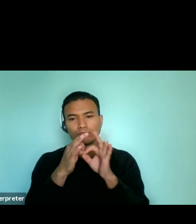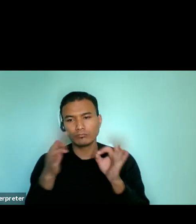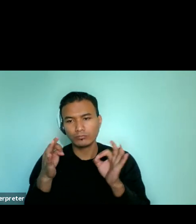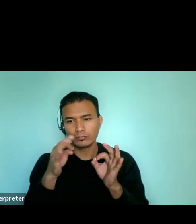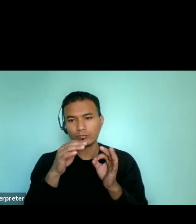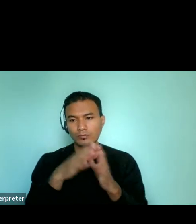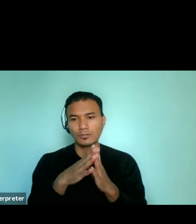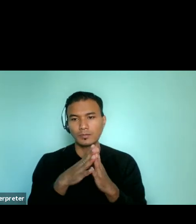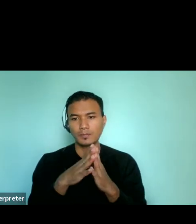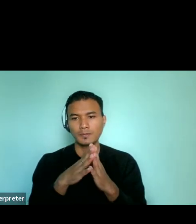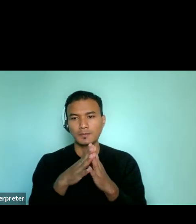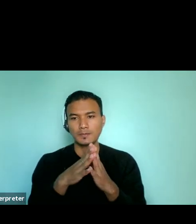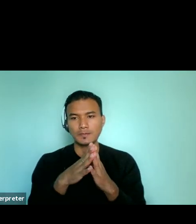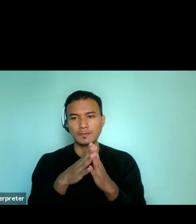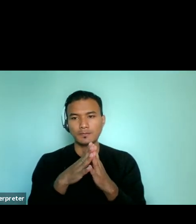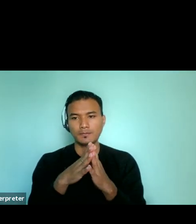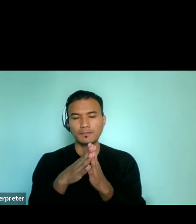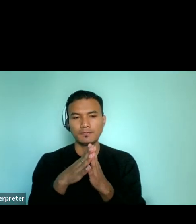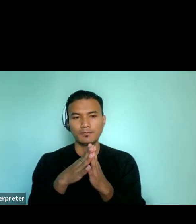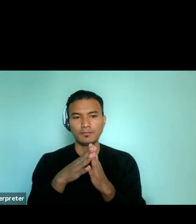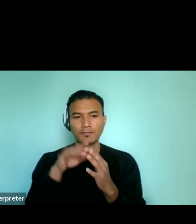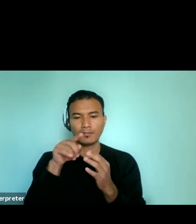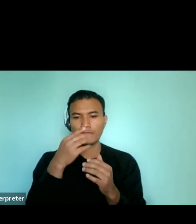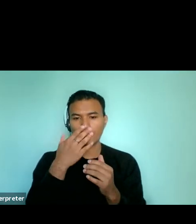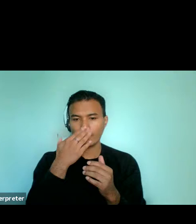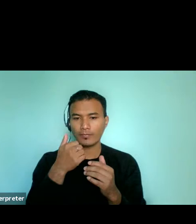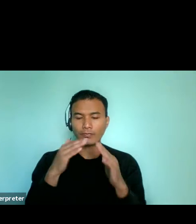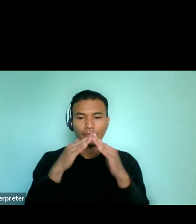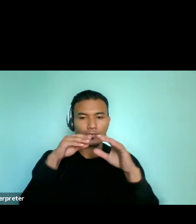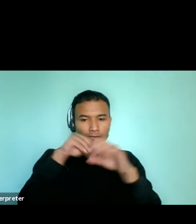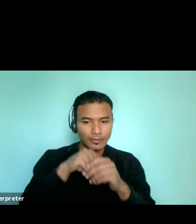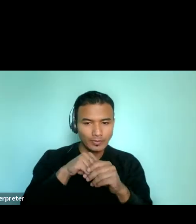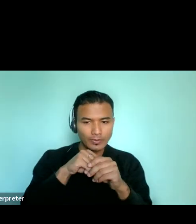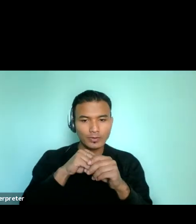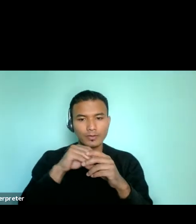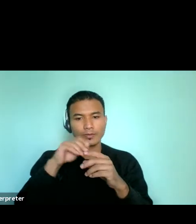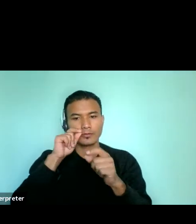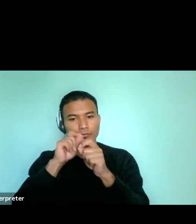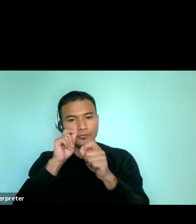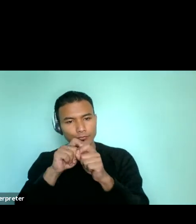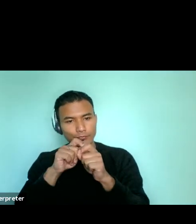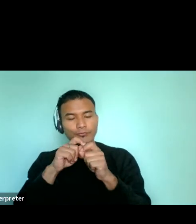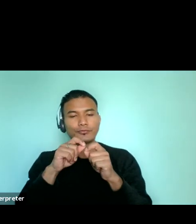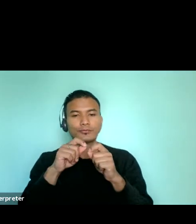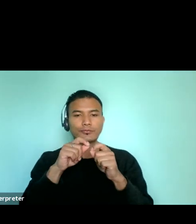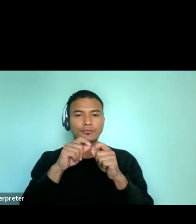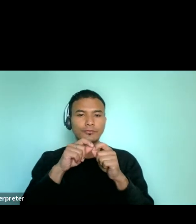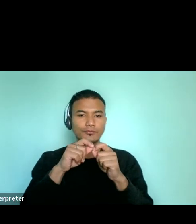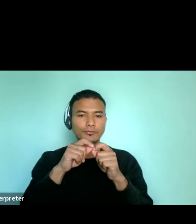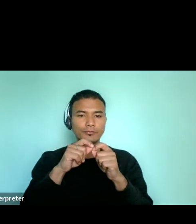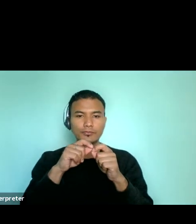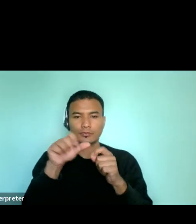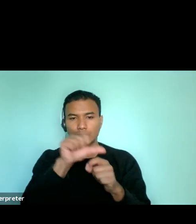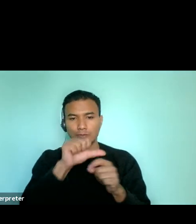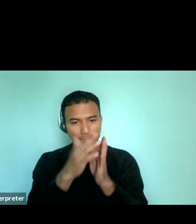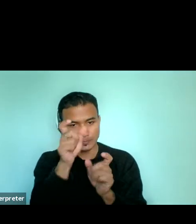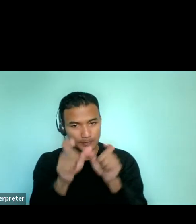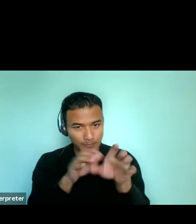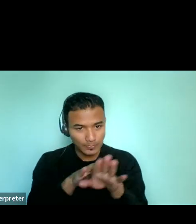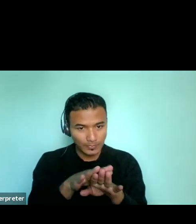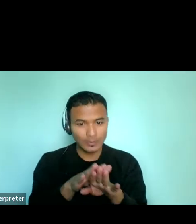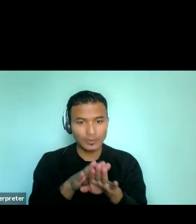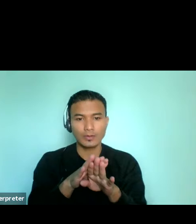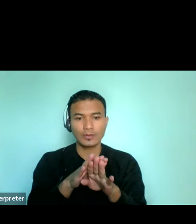firewood, and wood for household construction and maintenance. Soil for animal